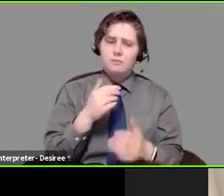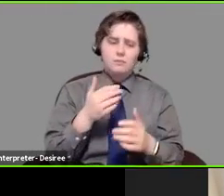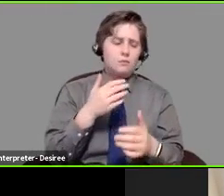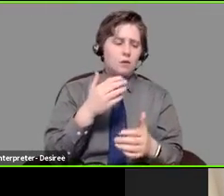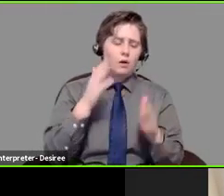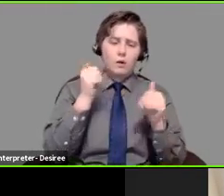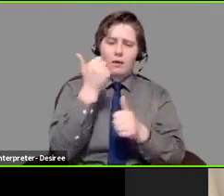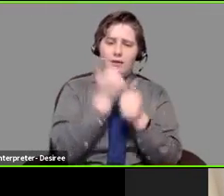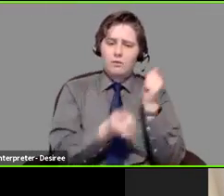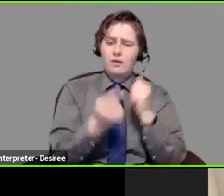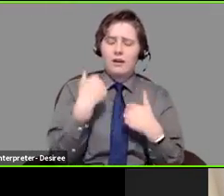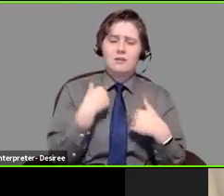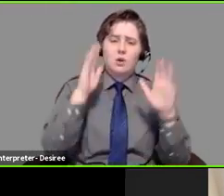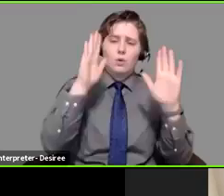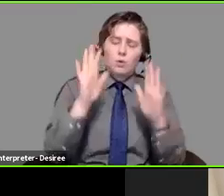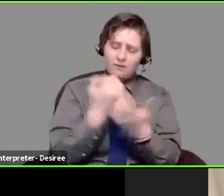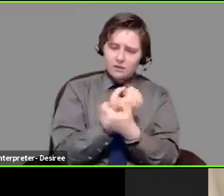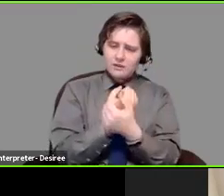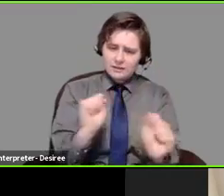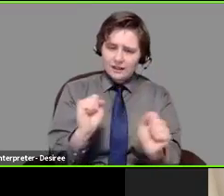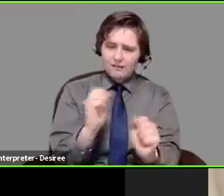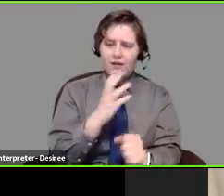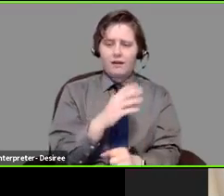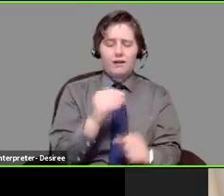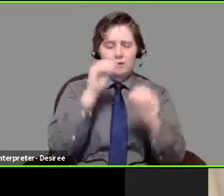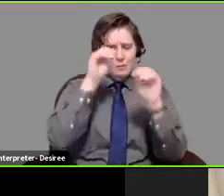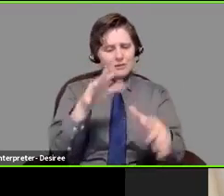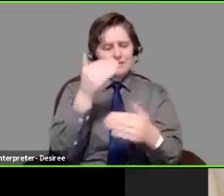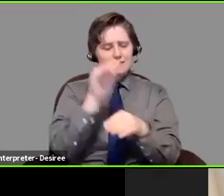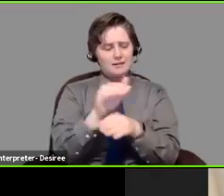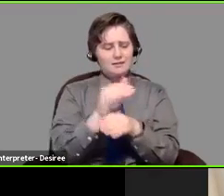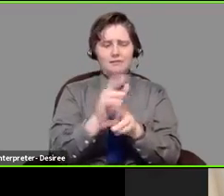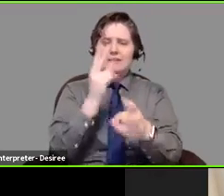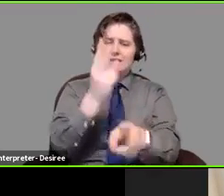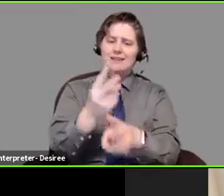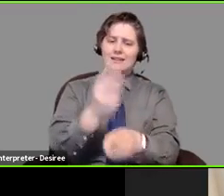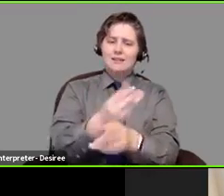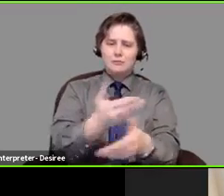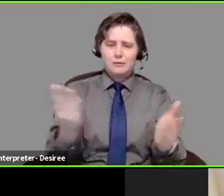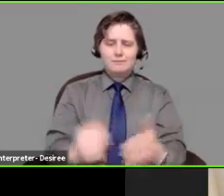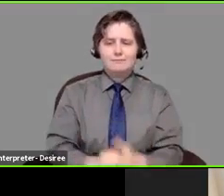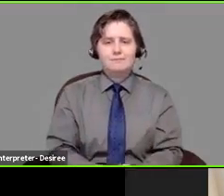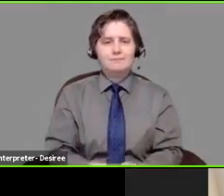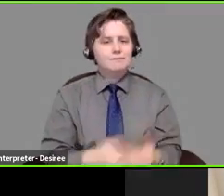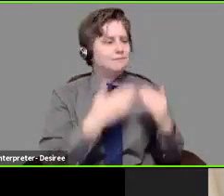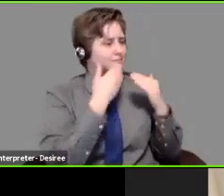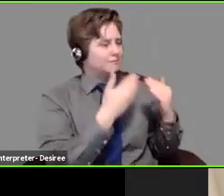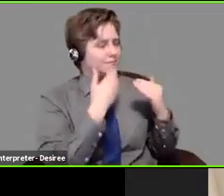everyone a wonderful, safe, and blessed evening. Take care. Thank you.